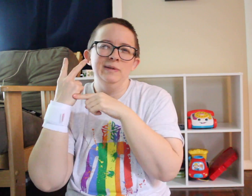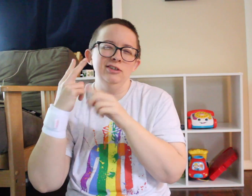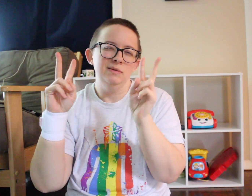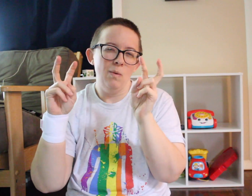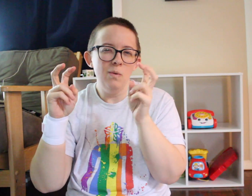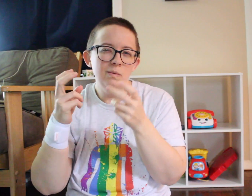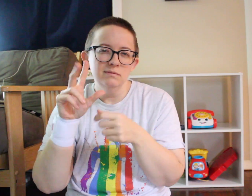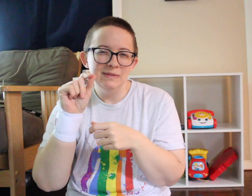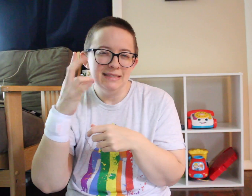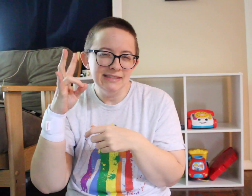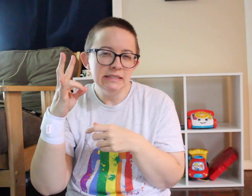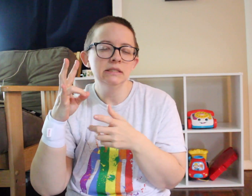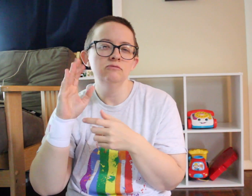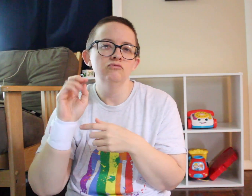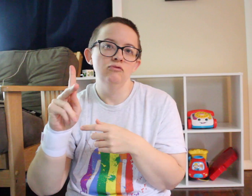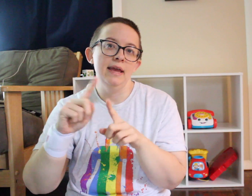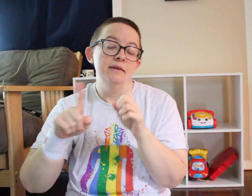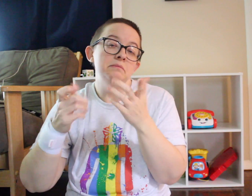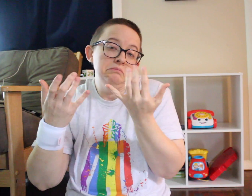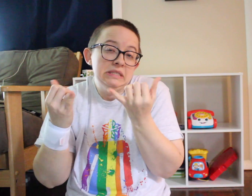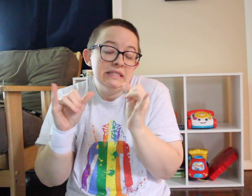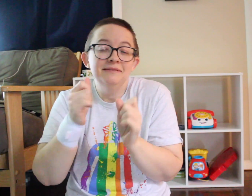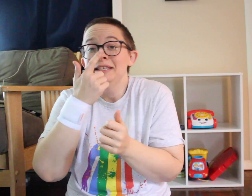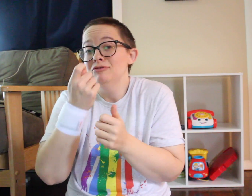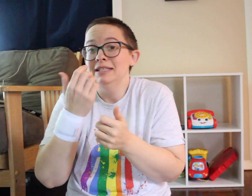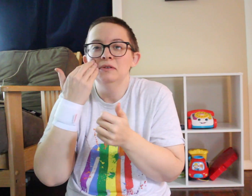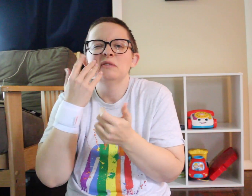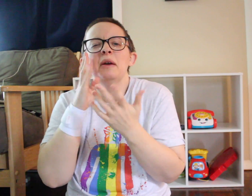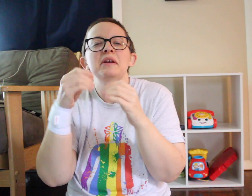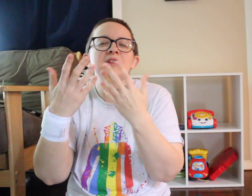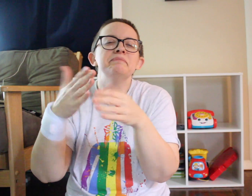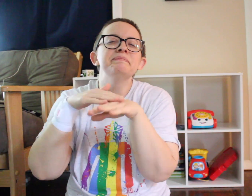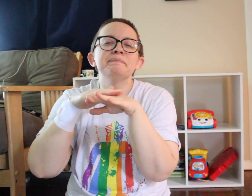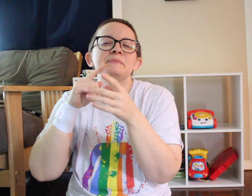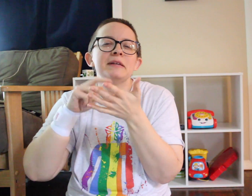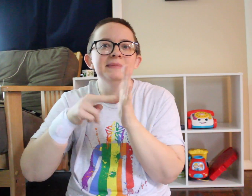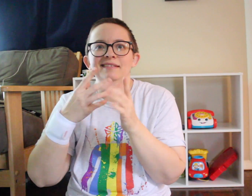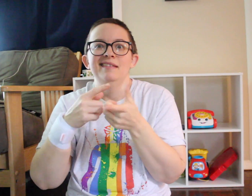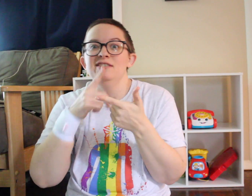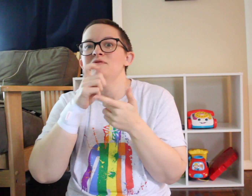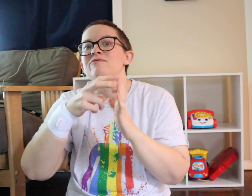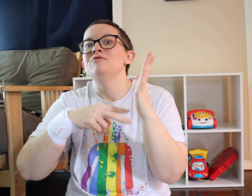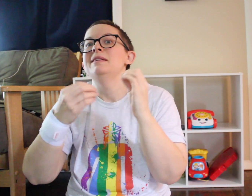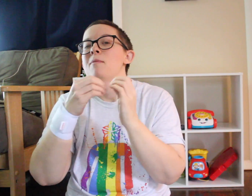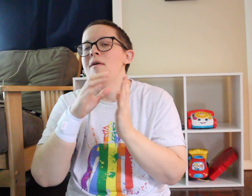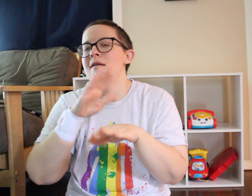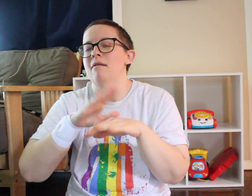from about 2 years ago, the 2017 rank. But still interesting. So I'll just kind of give you a little bit of a meaning here, and then you